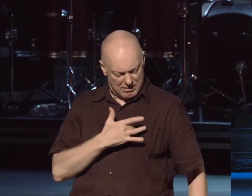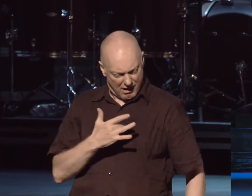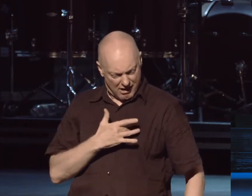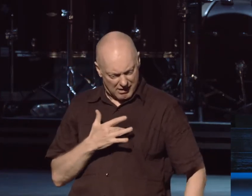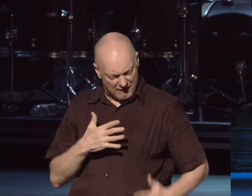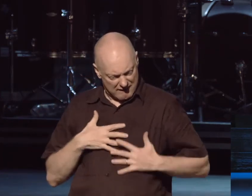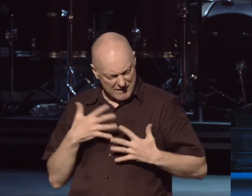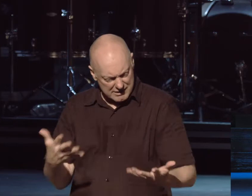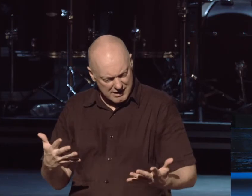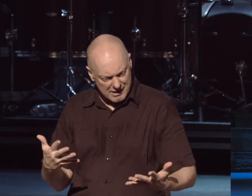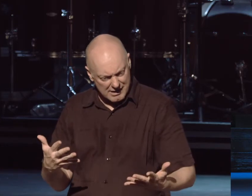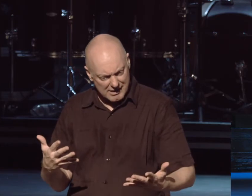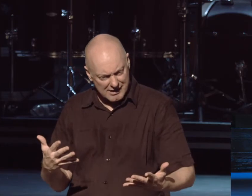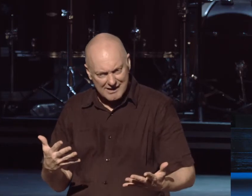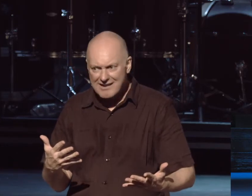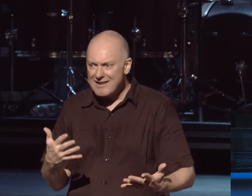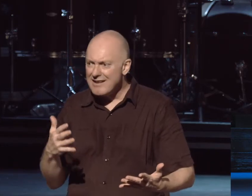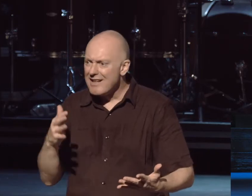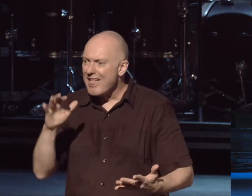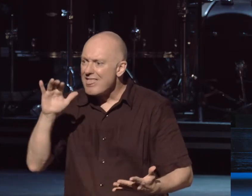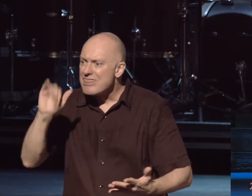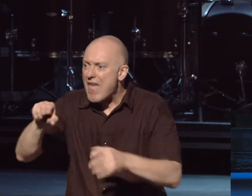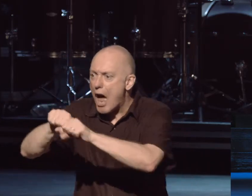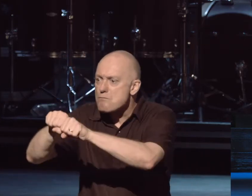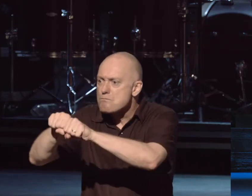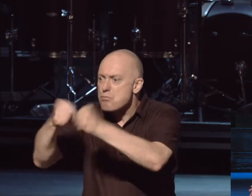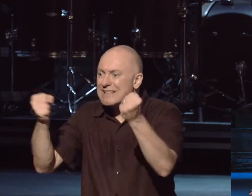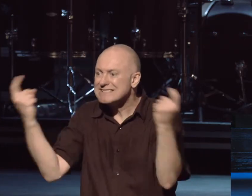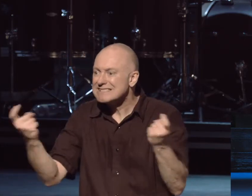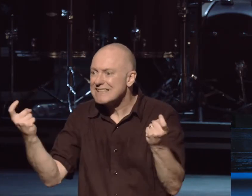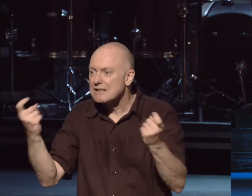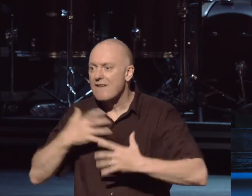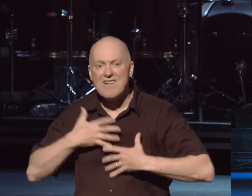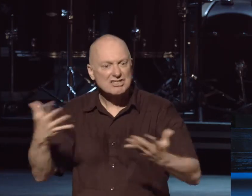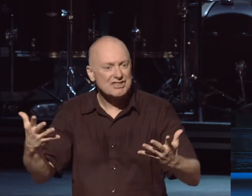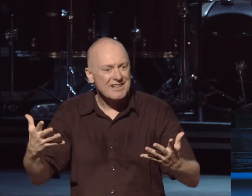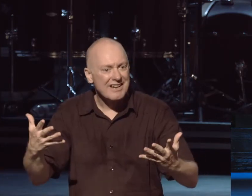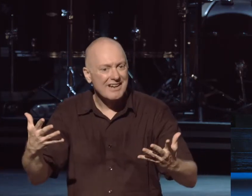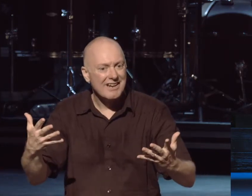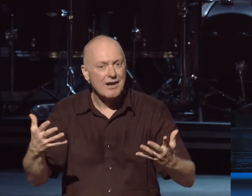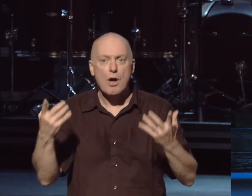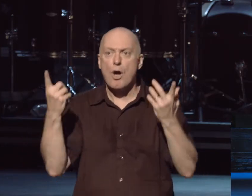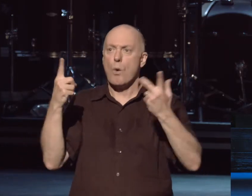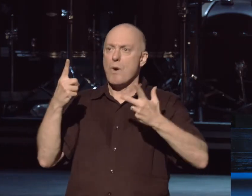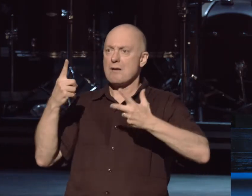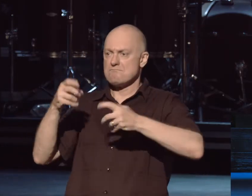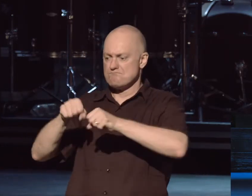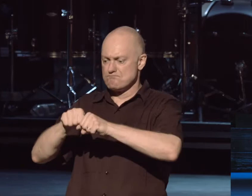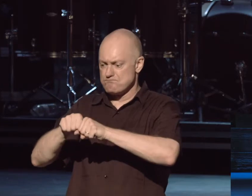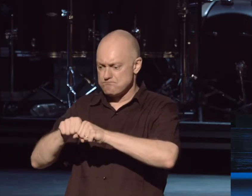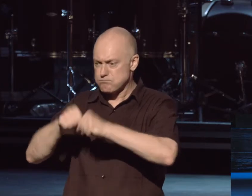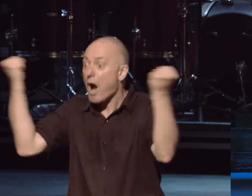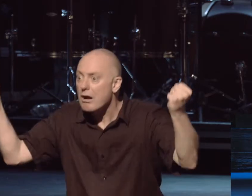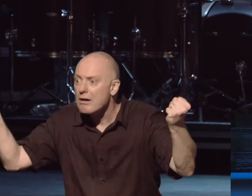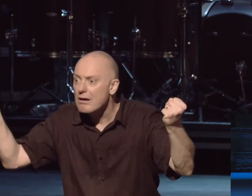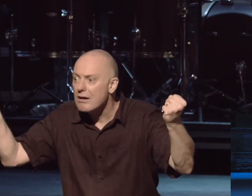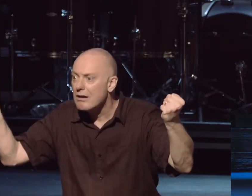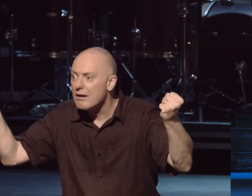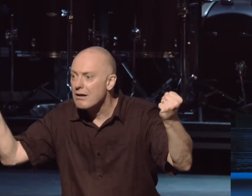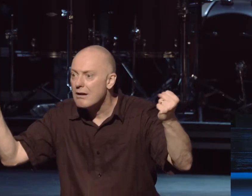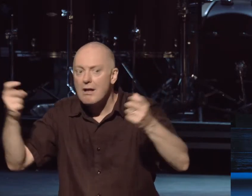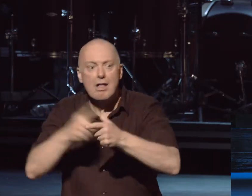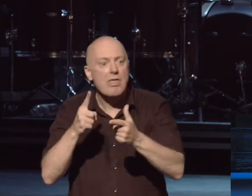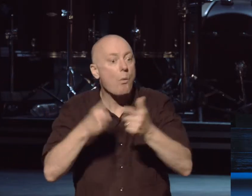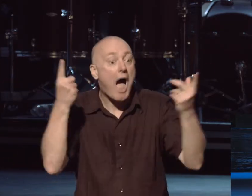confession becomes the thing that breaks the dam of sin. And when the dam of sin is broken,